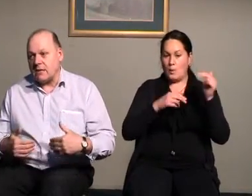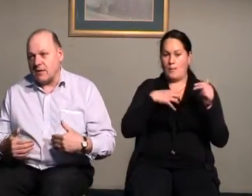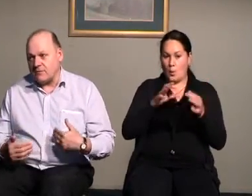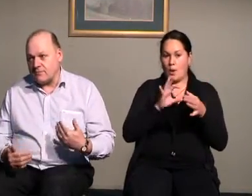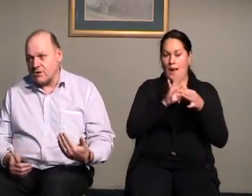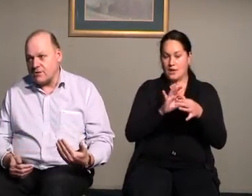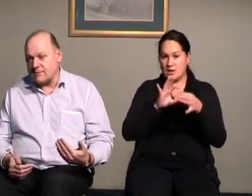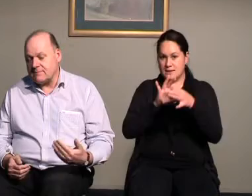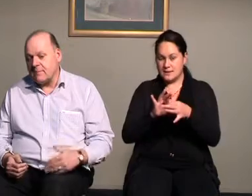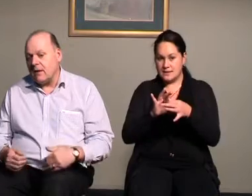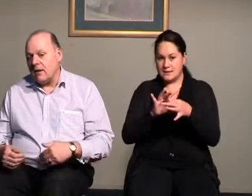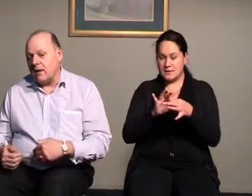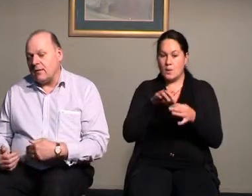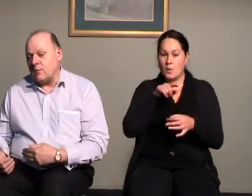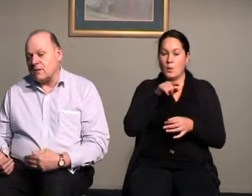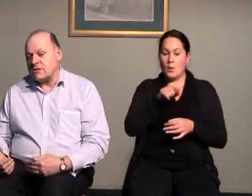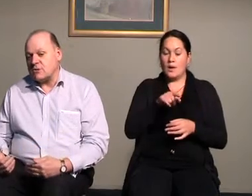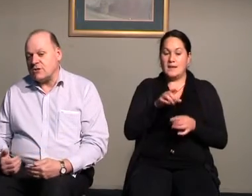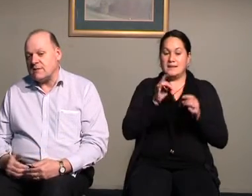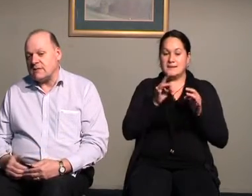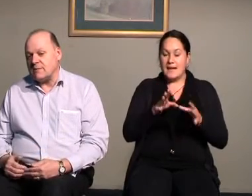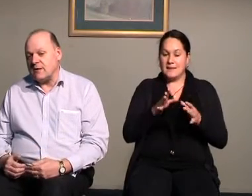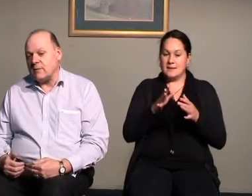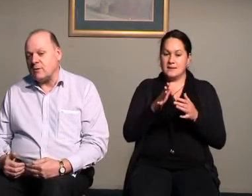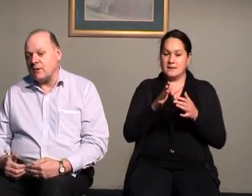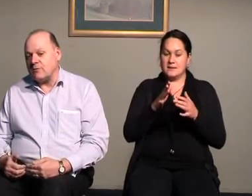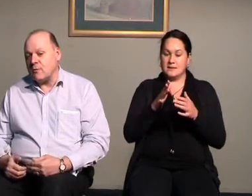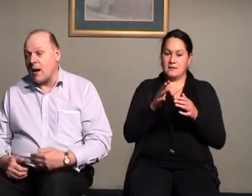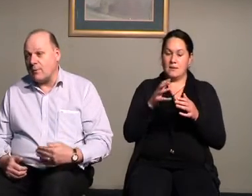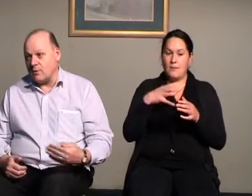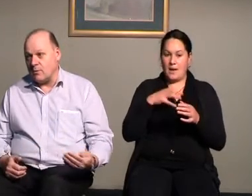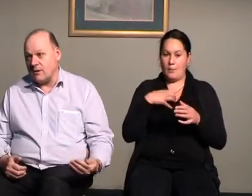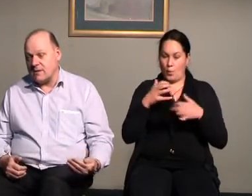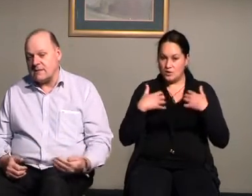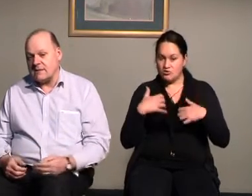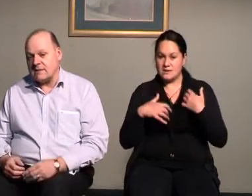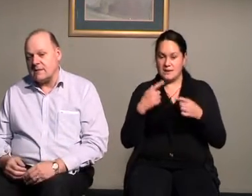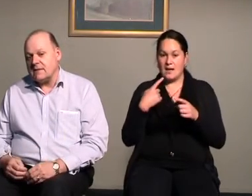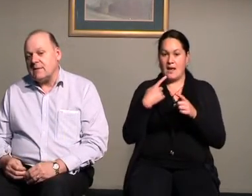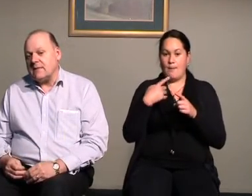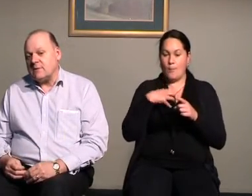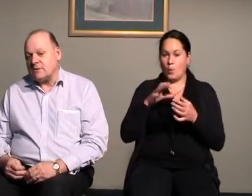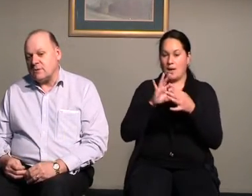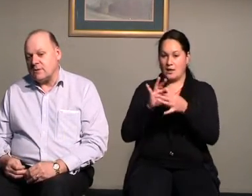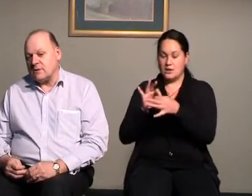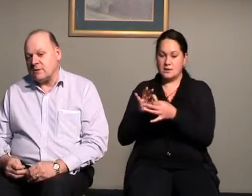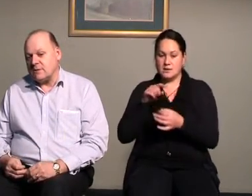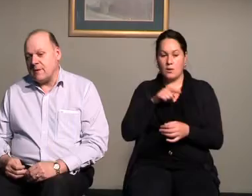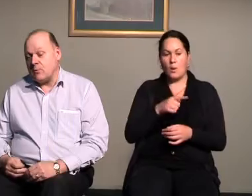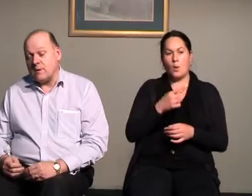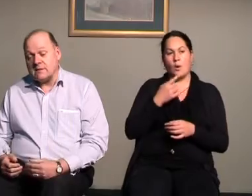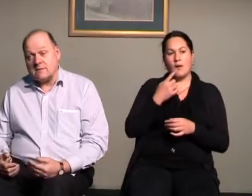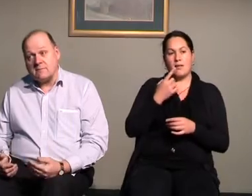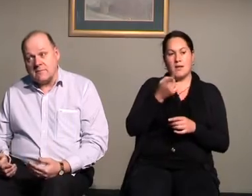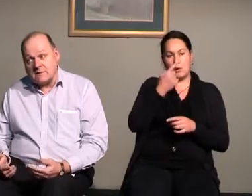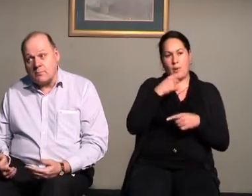he started making friendships, and I think one of the stories she tells about him going to a barbecue one night, and he was talking to her